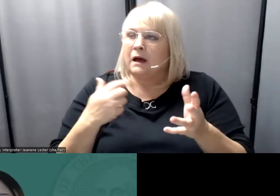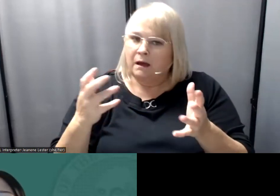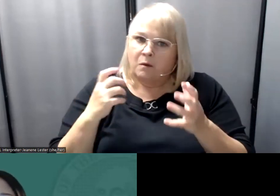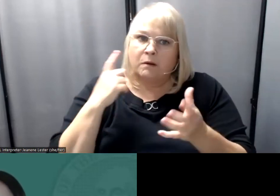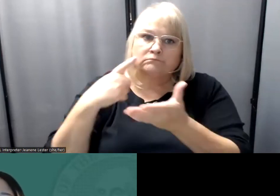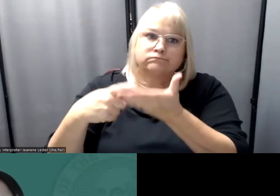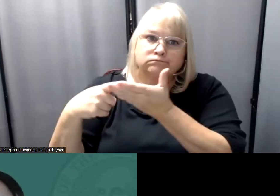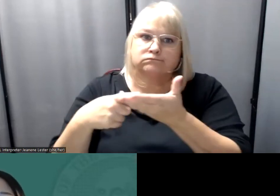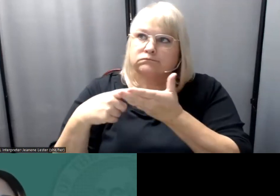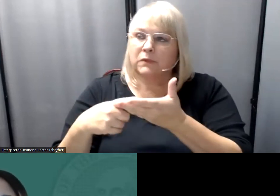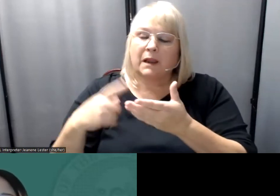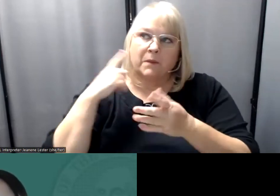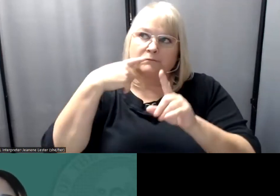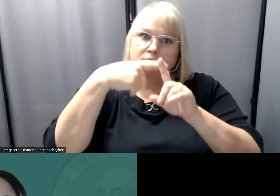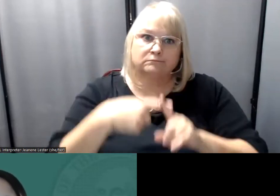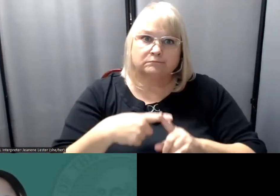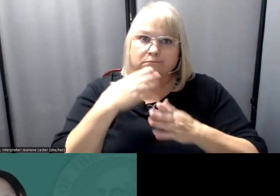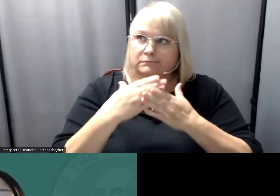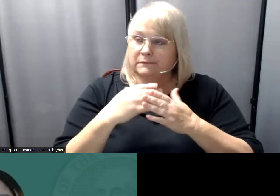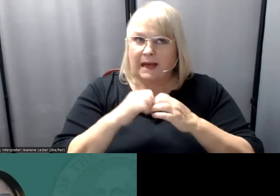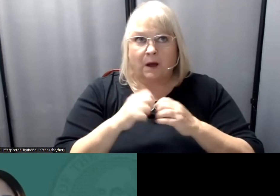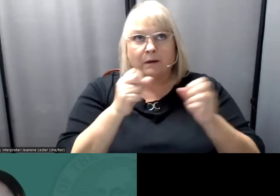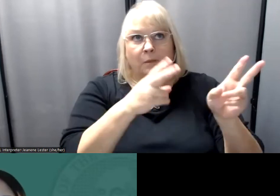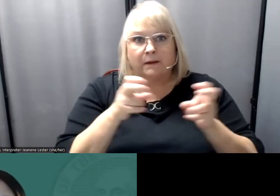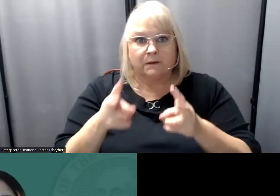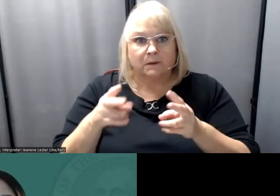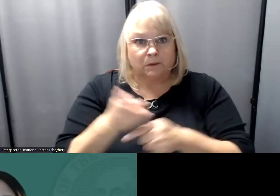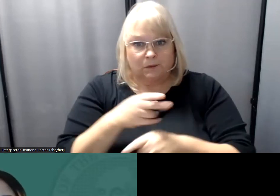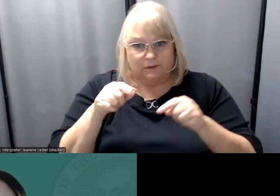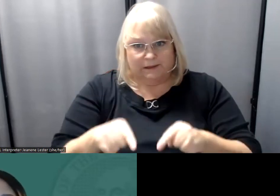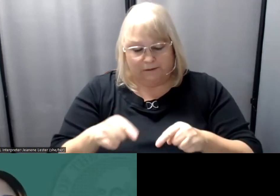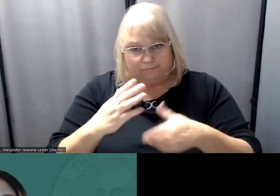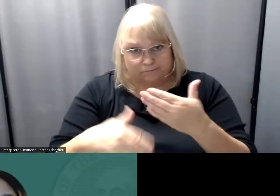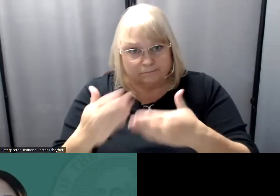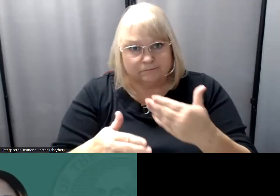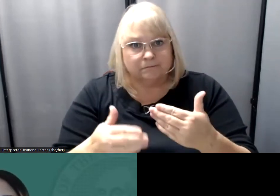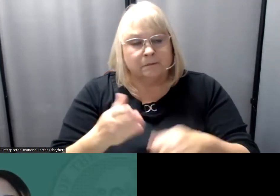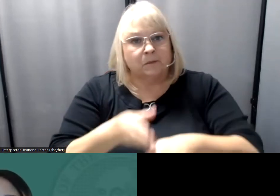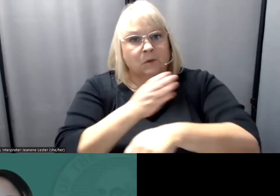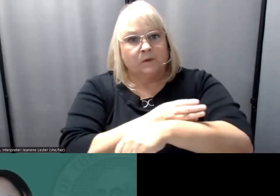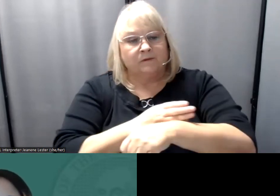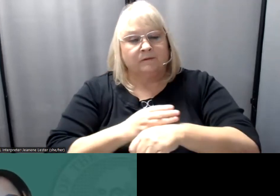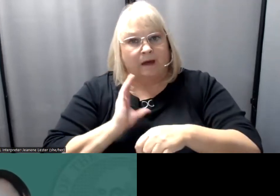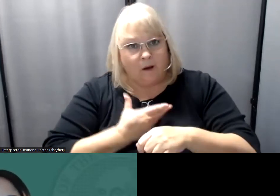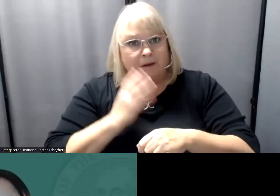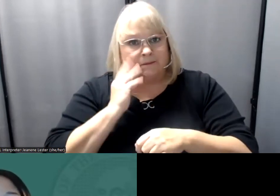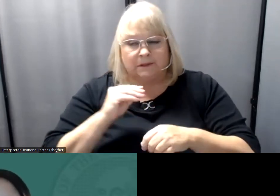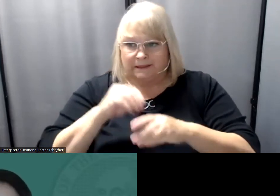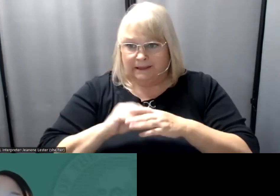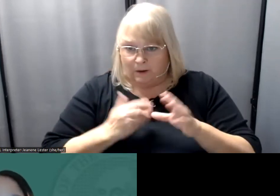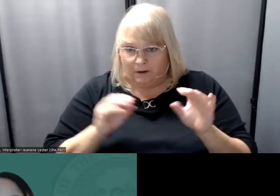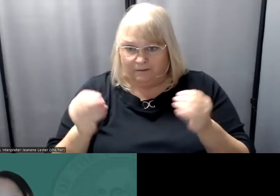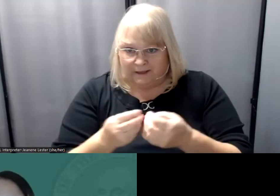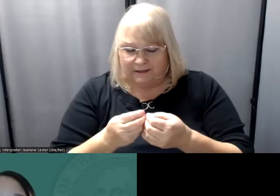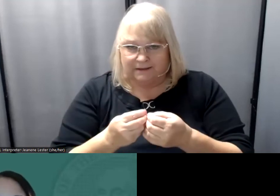good about it. How could we apply that here and make it even better for our folks? Because otherwise we're going back to the old